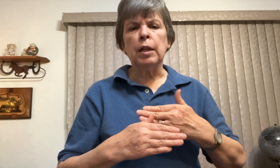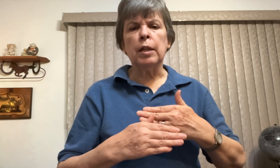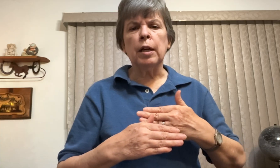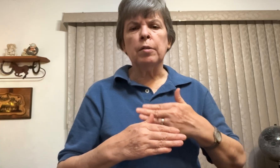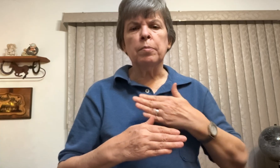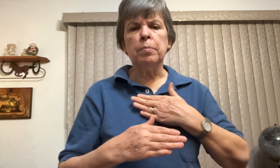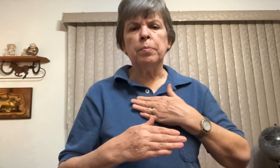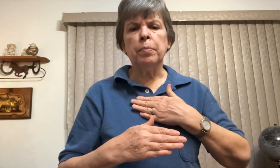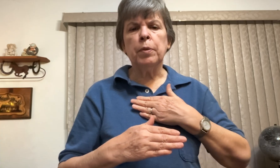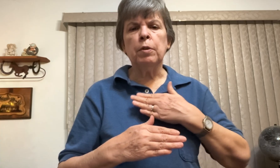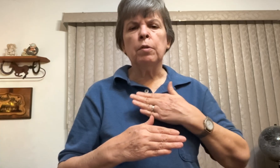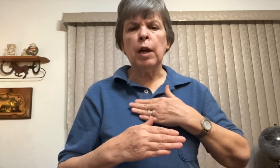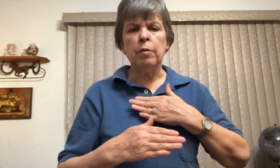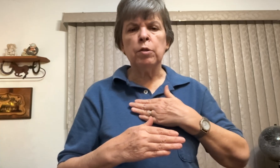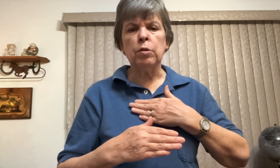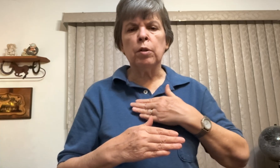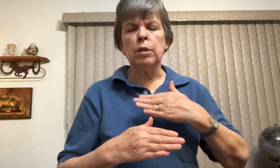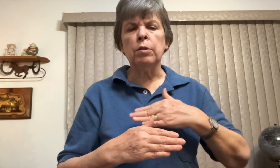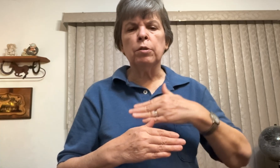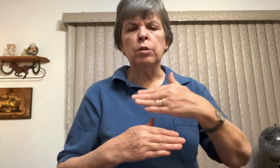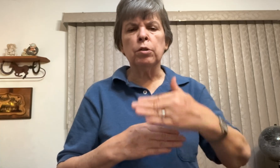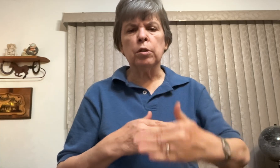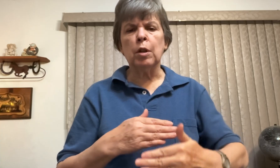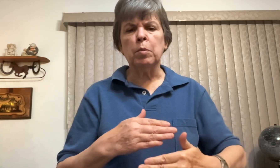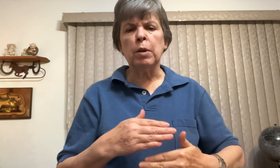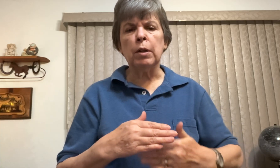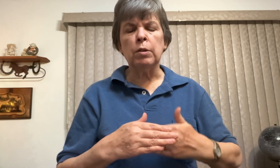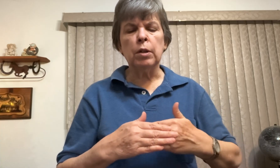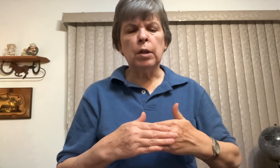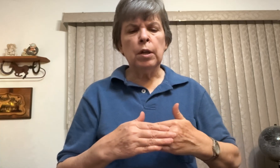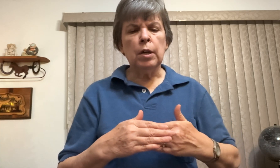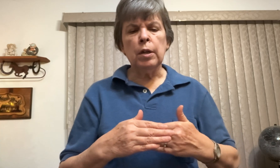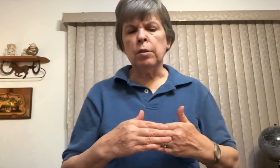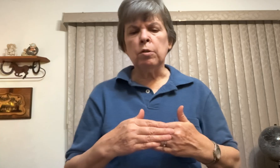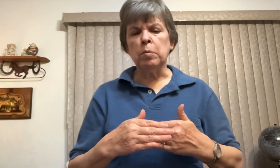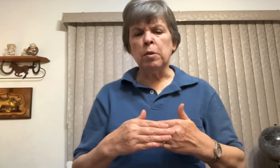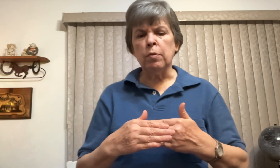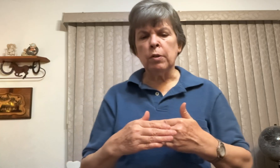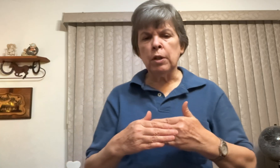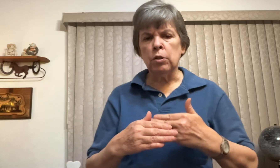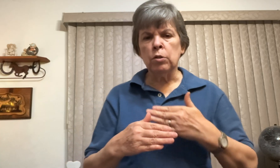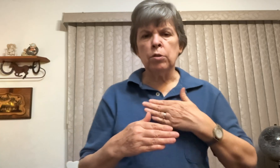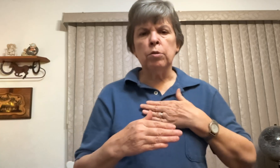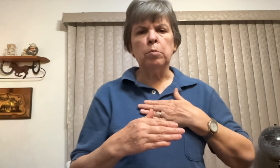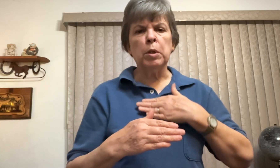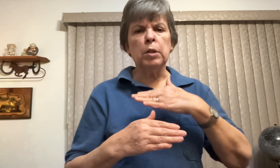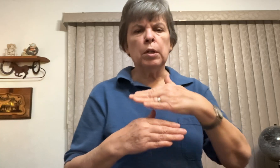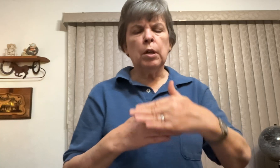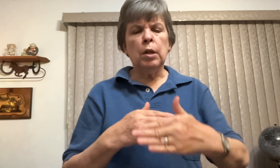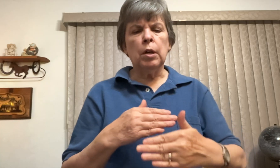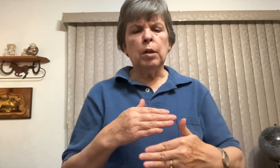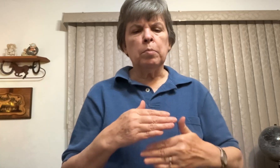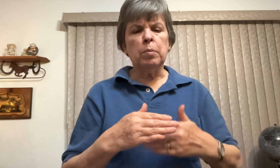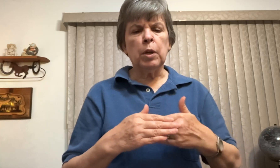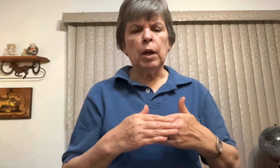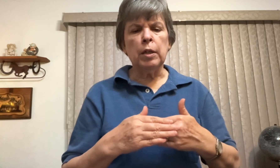that. You don't have to start here. You could just come around, and there are some other variations too, but